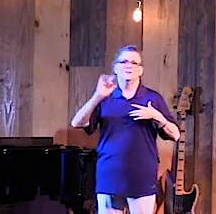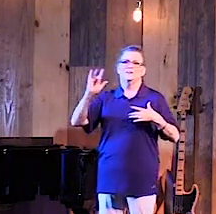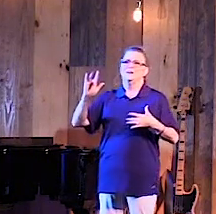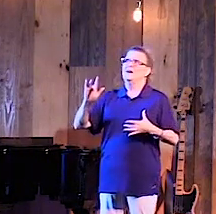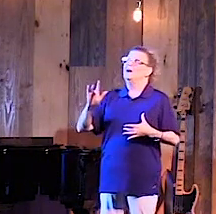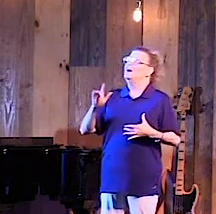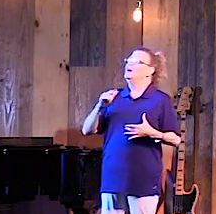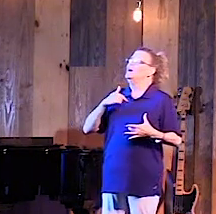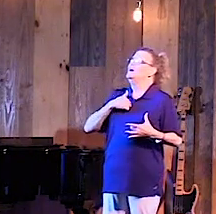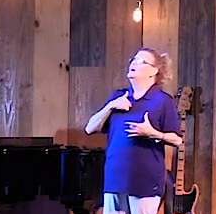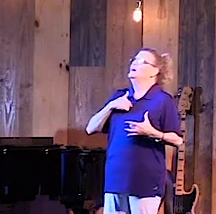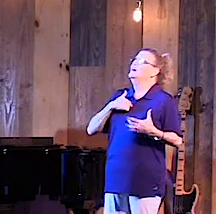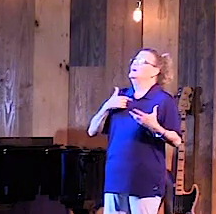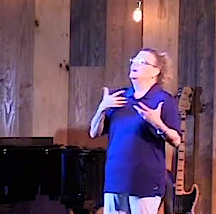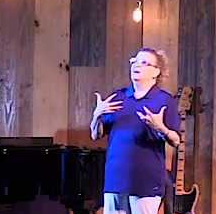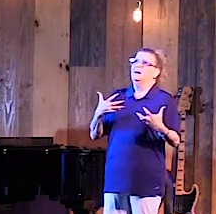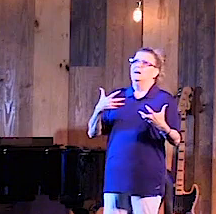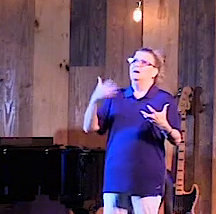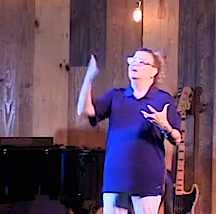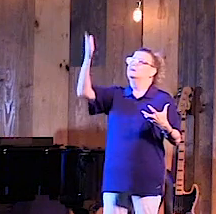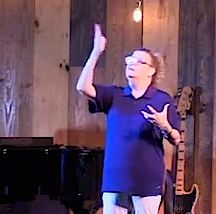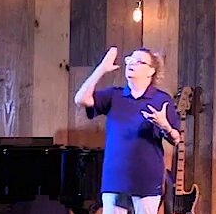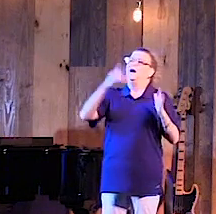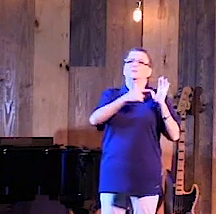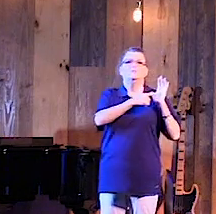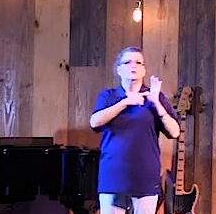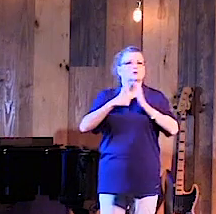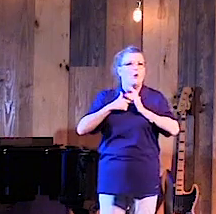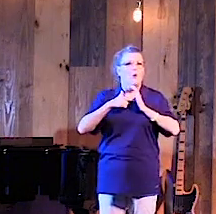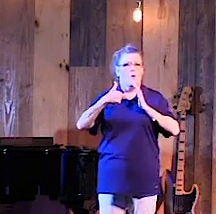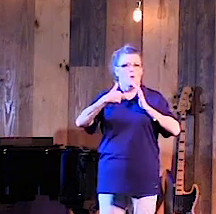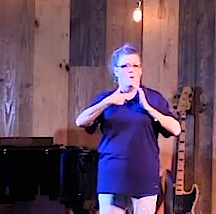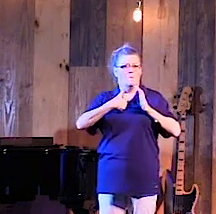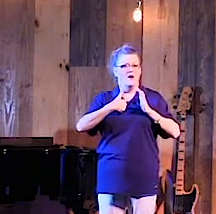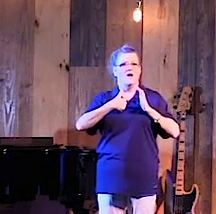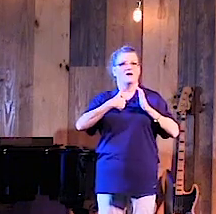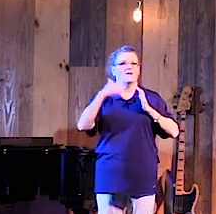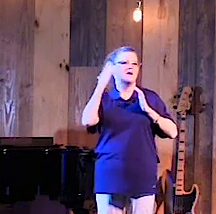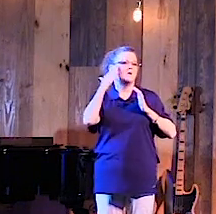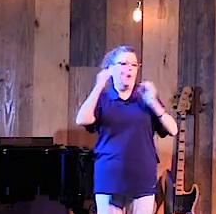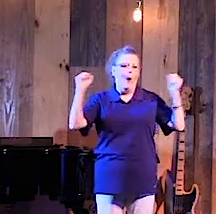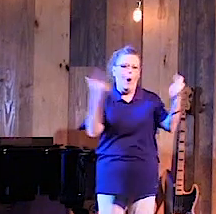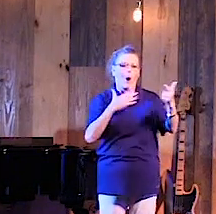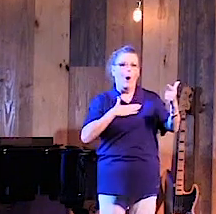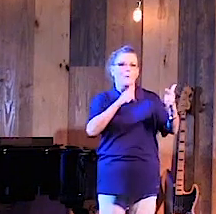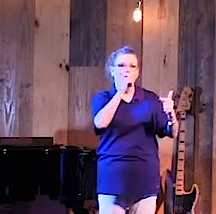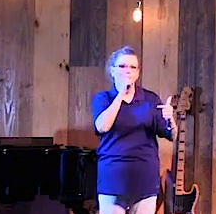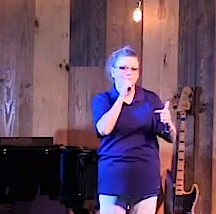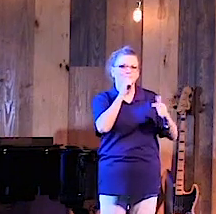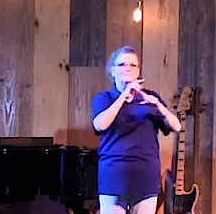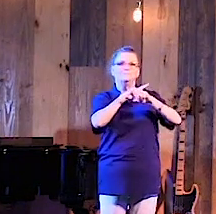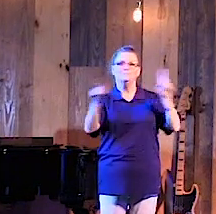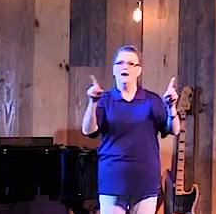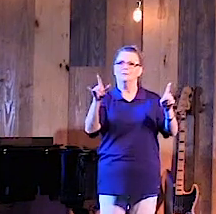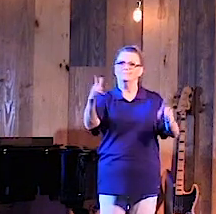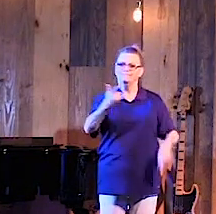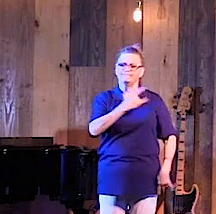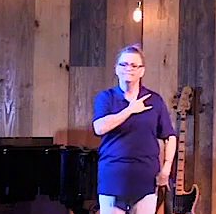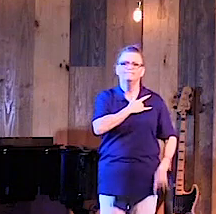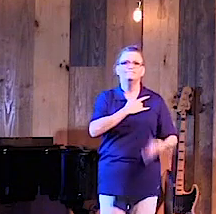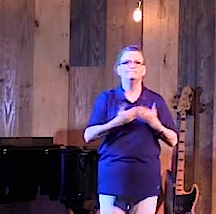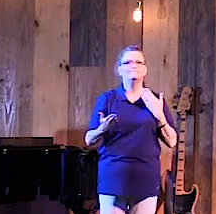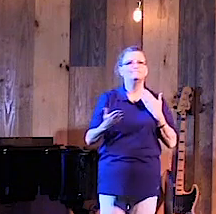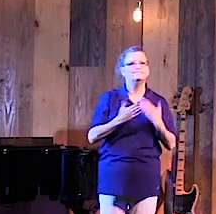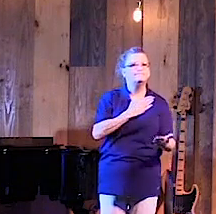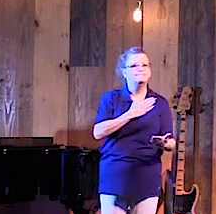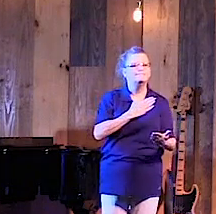undone. God had demonstrated through that service that he knew every one of my secrets, yet he loved me anyway. And I still, at